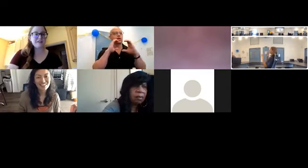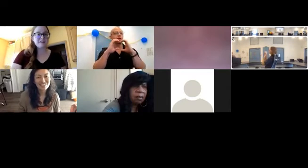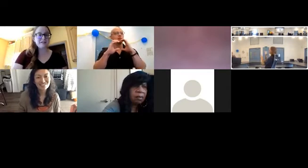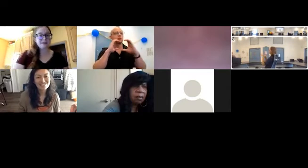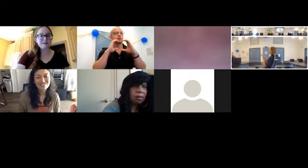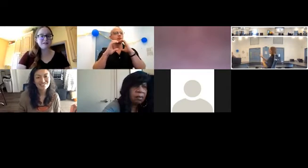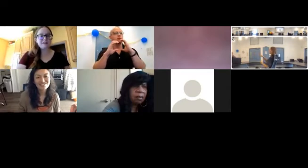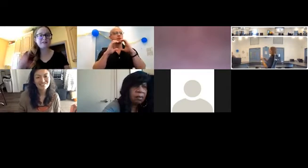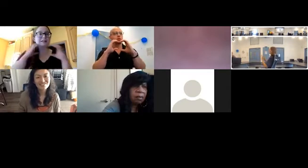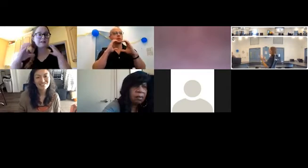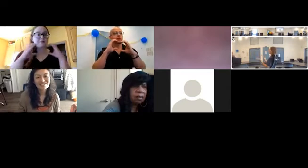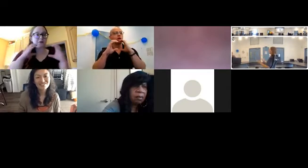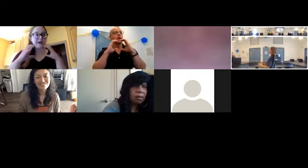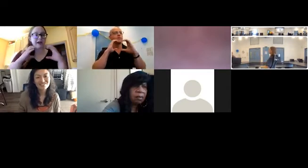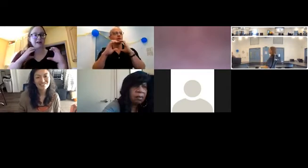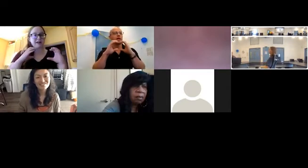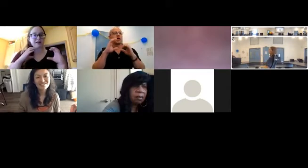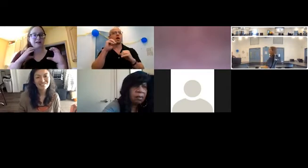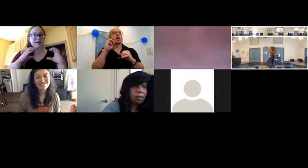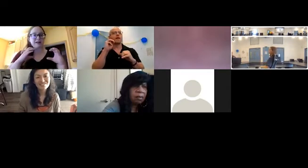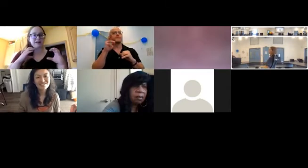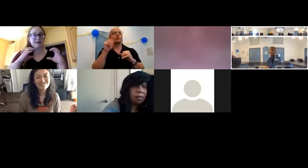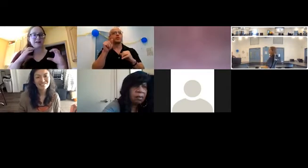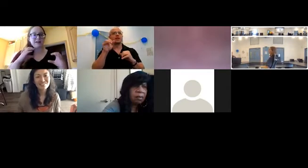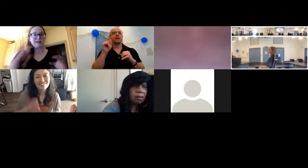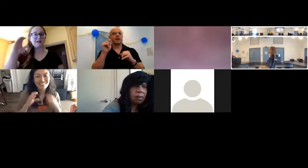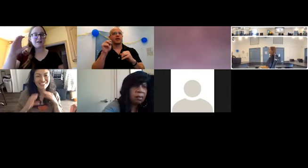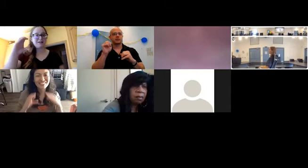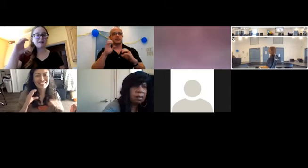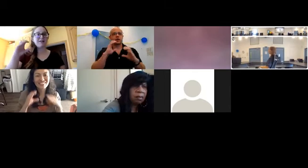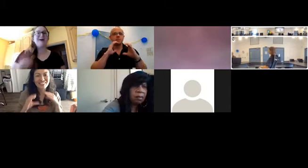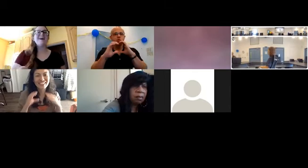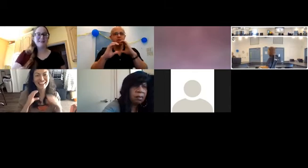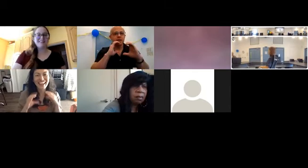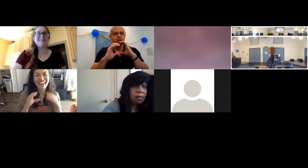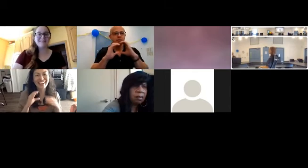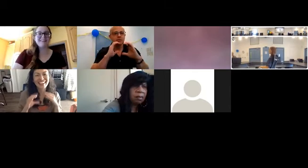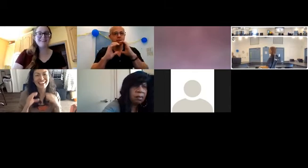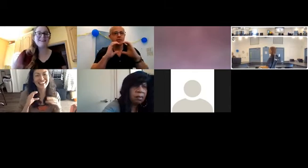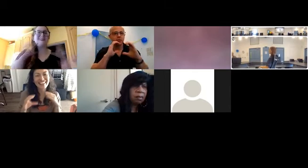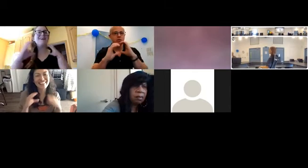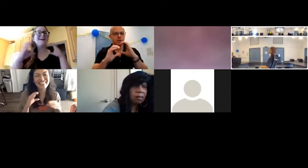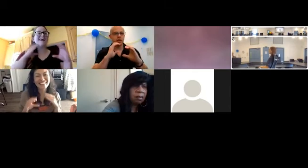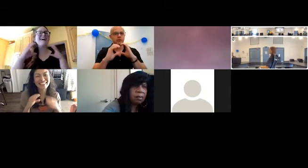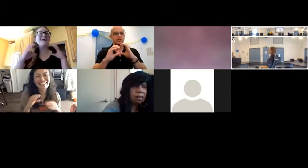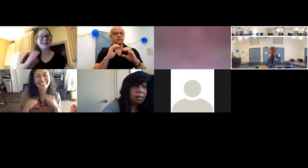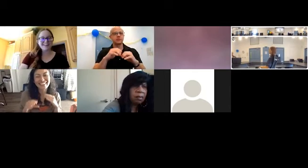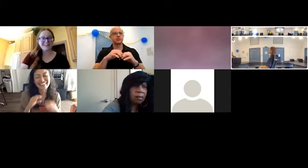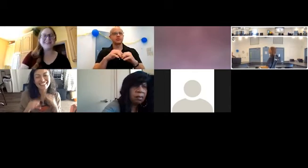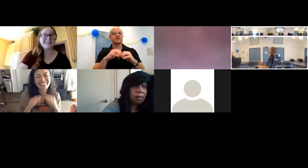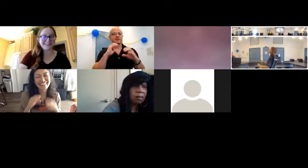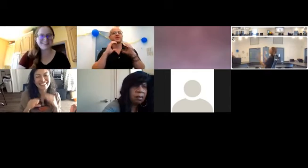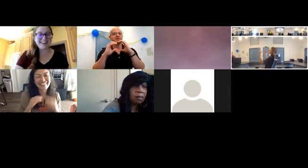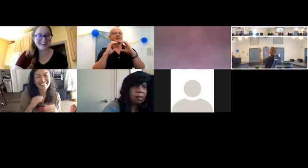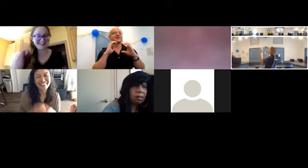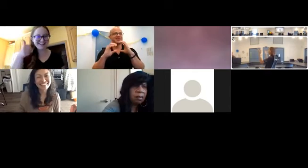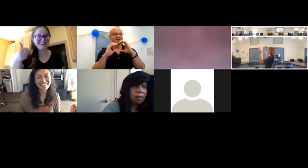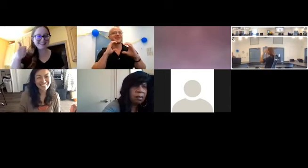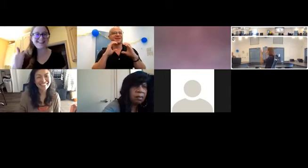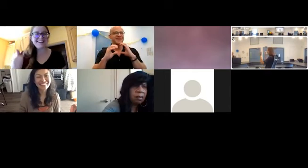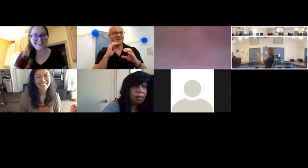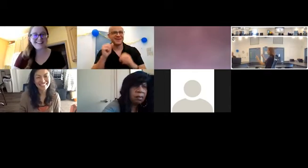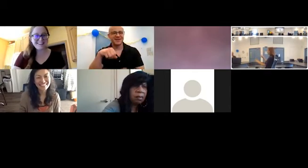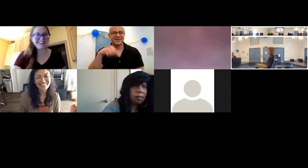is. That's communicate. Yeah, communicate, that's the communicate. Ah, okay.